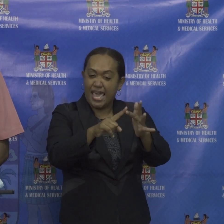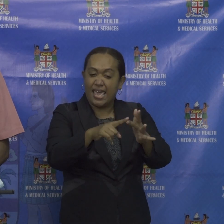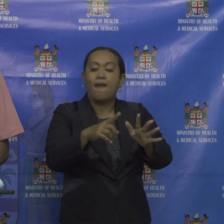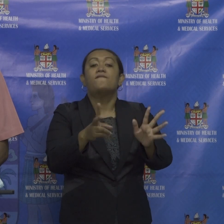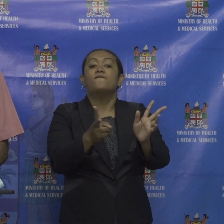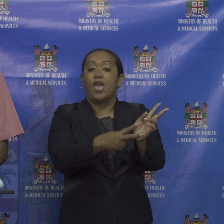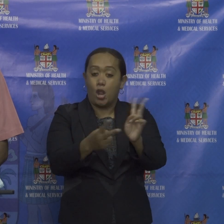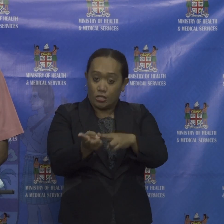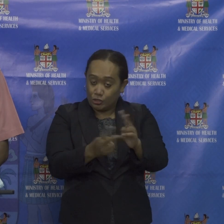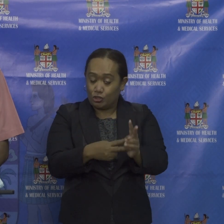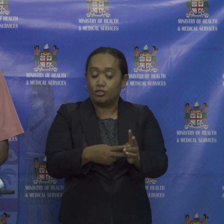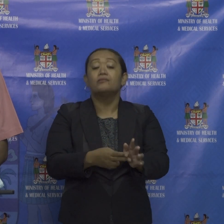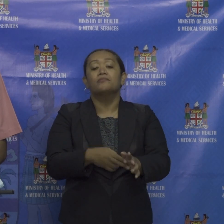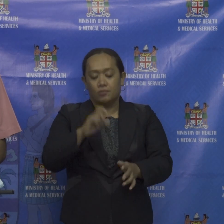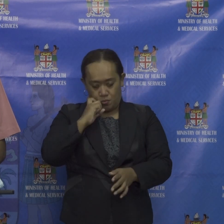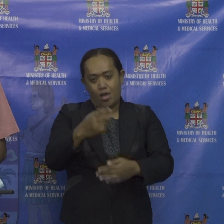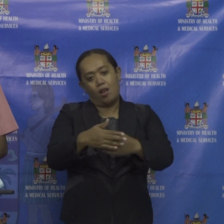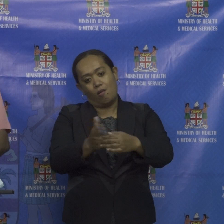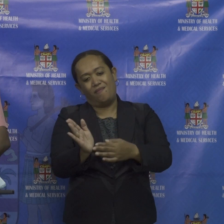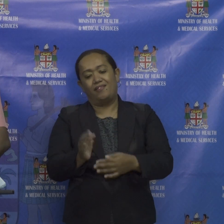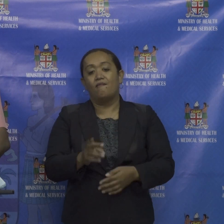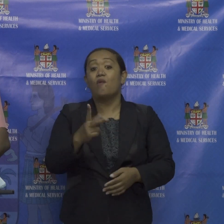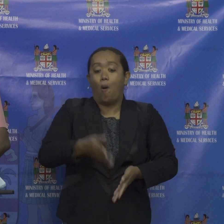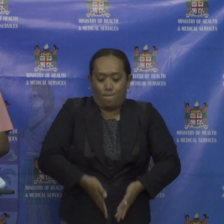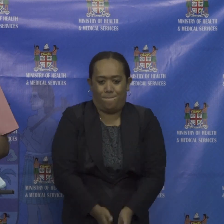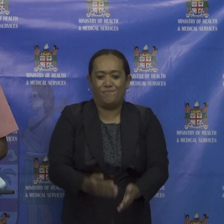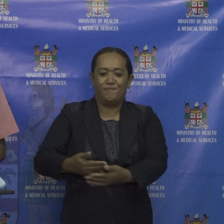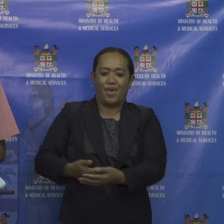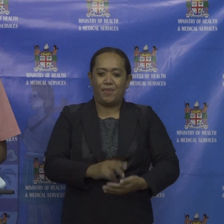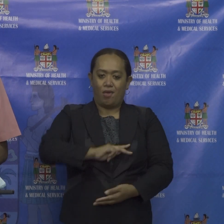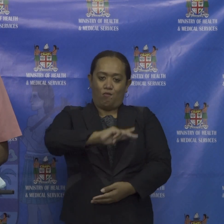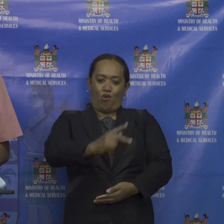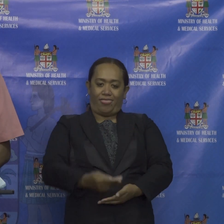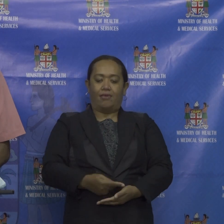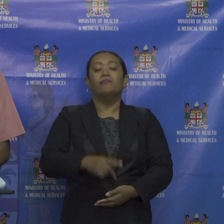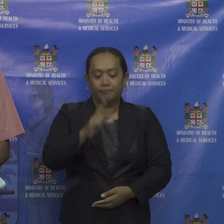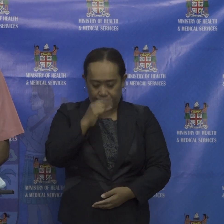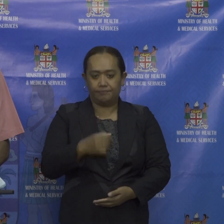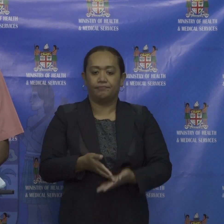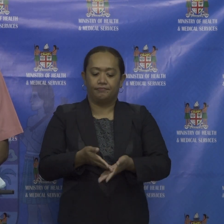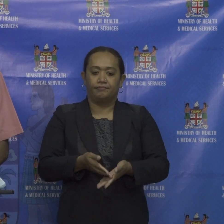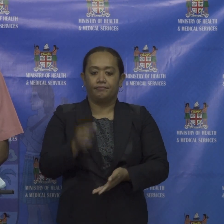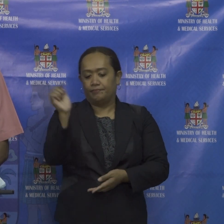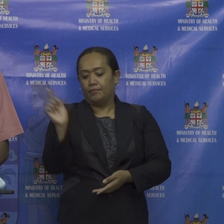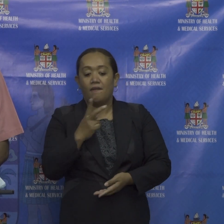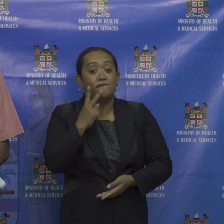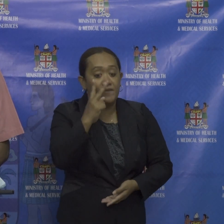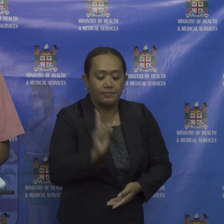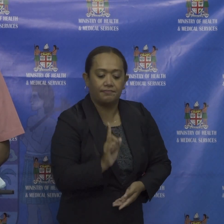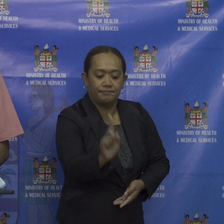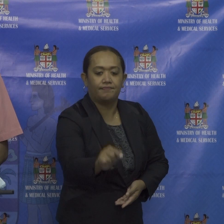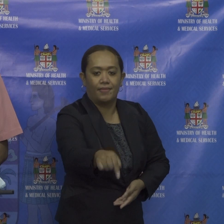providing for your care and for the delivery of babies. And again, as I said yesterday, for all patients